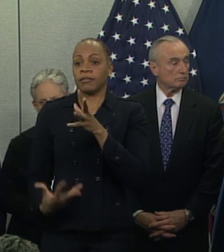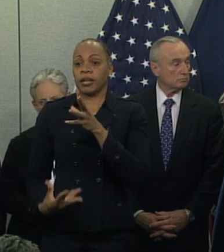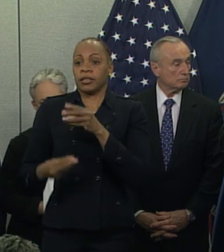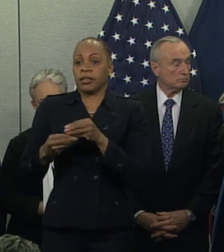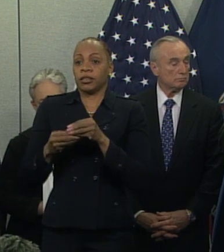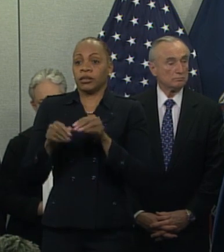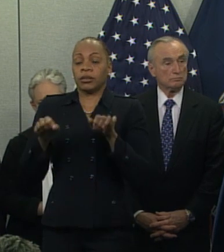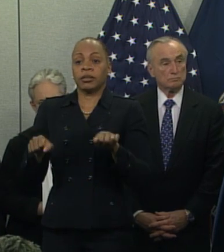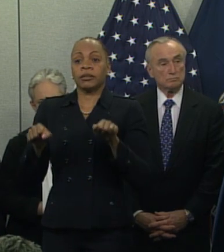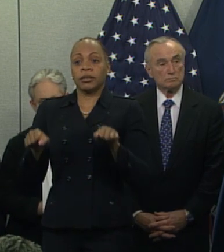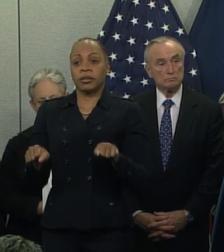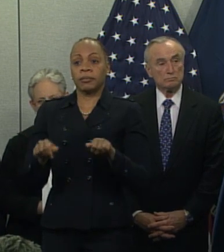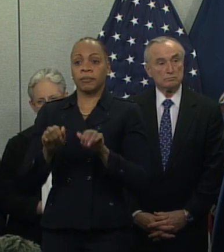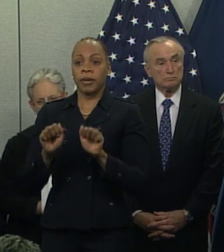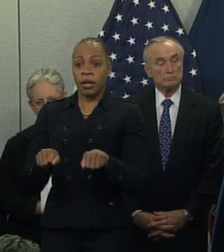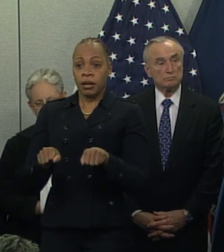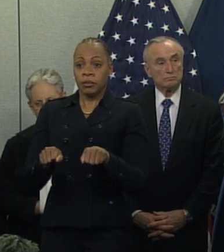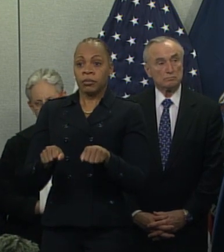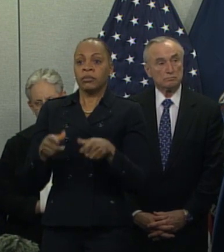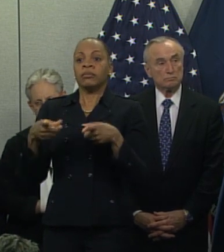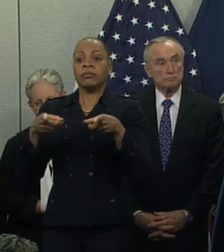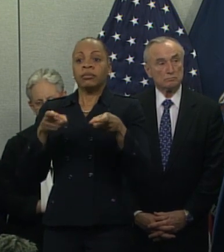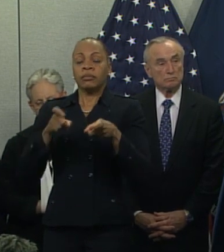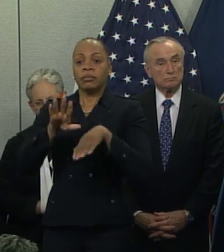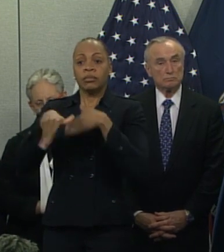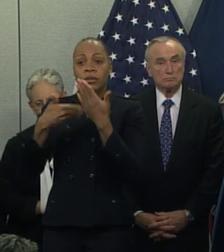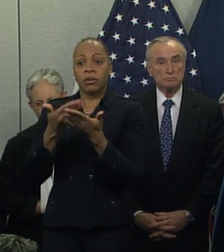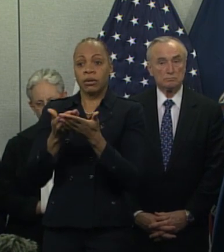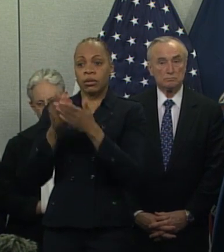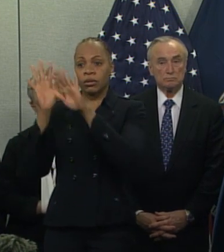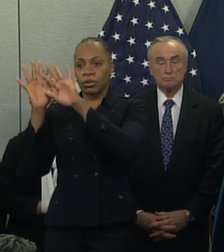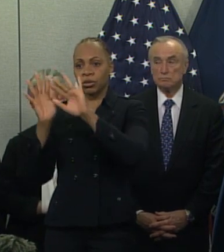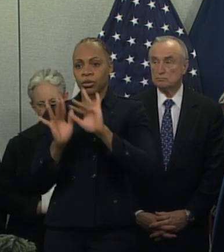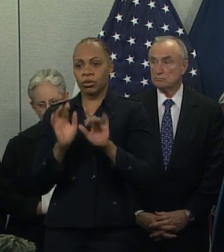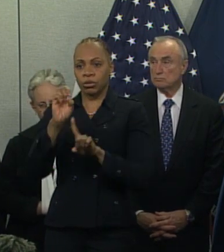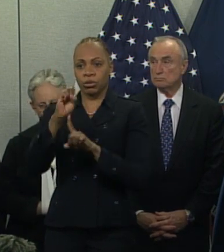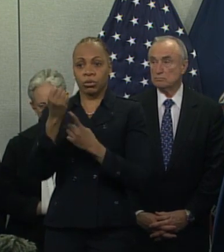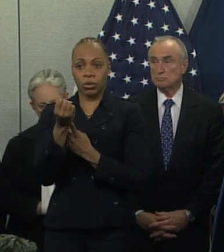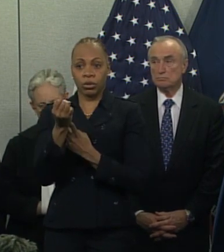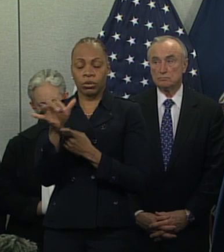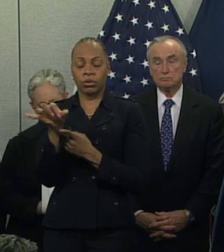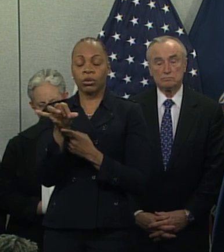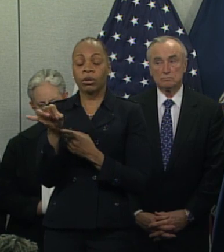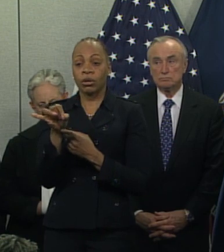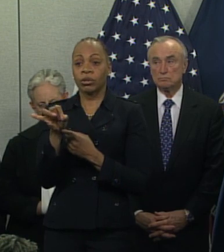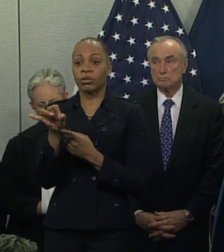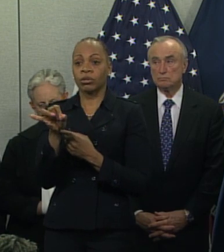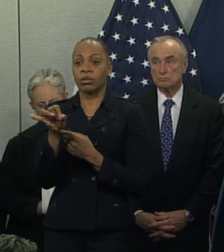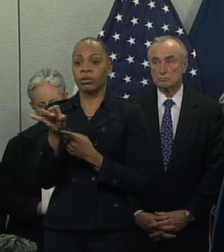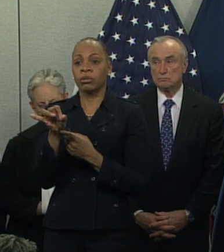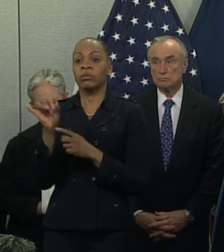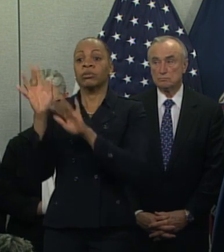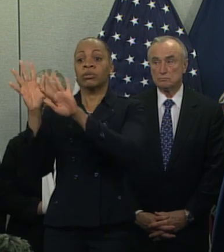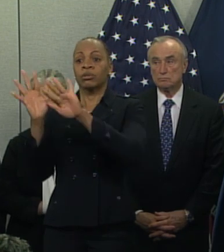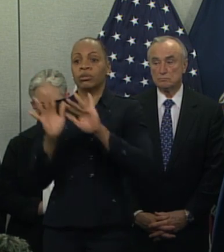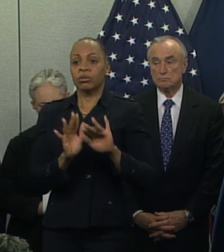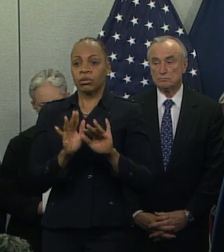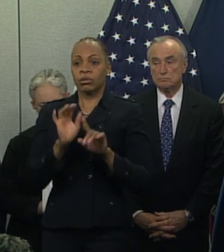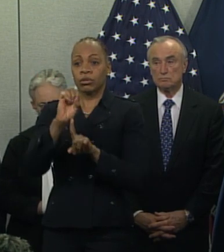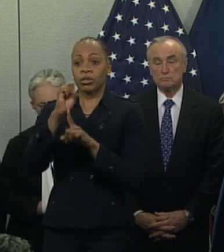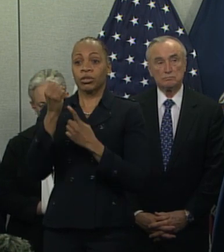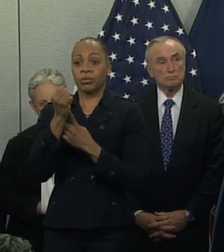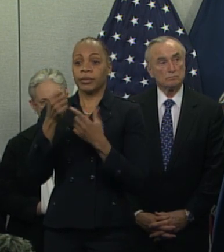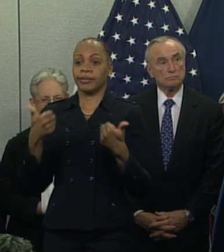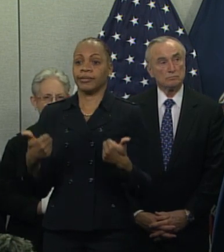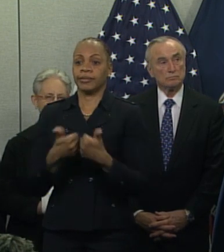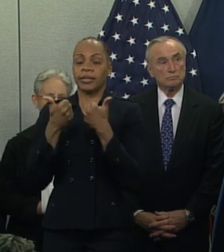and it's capacity that will be able to handle snow conditions. And with a snow situation comes the